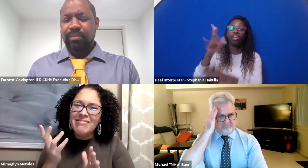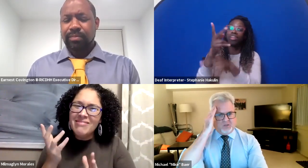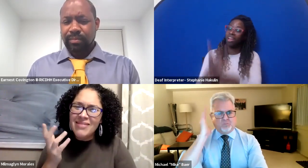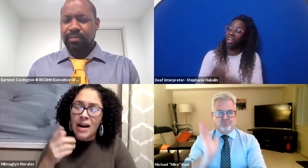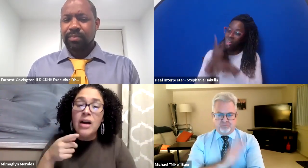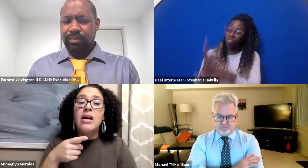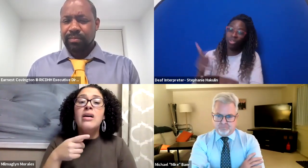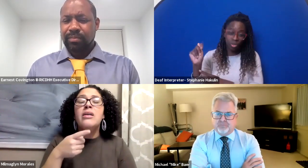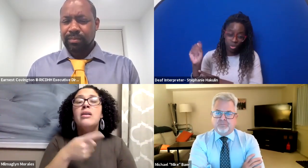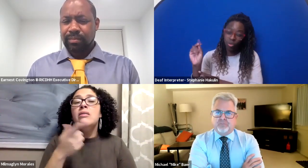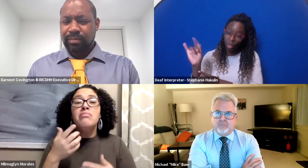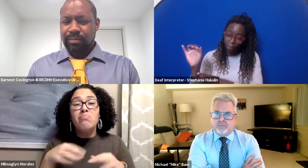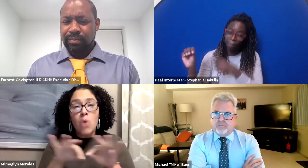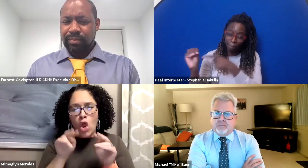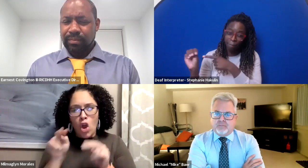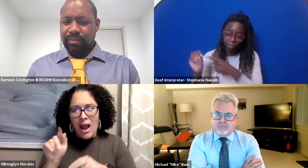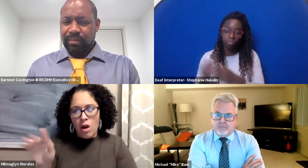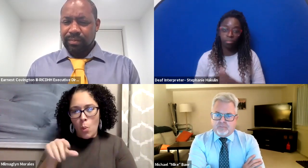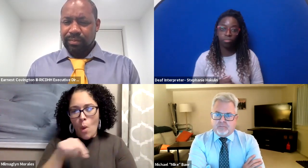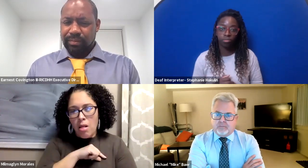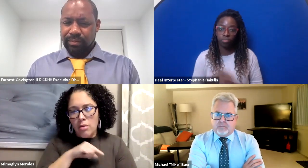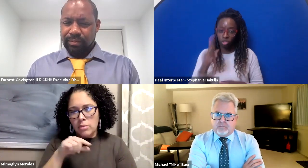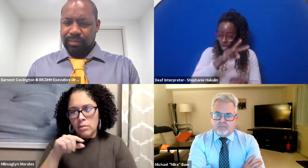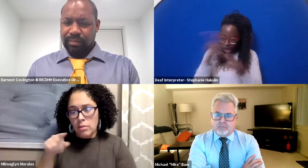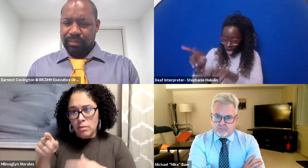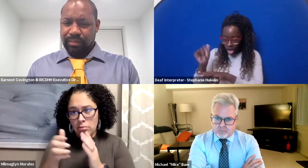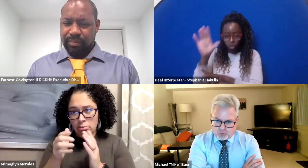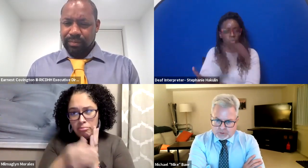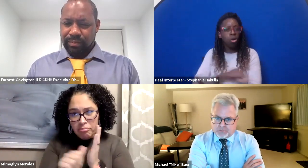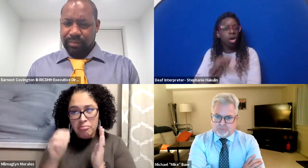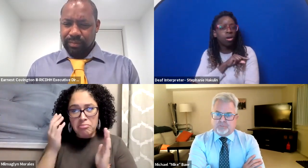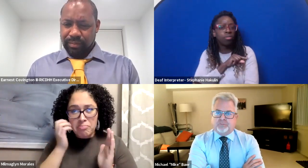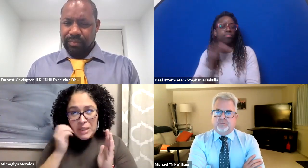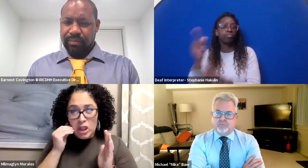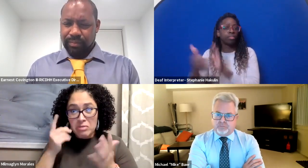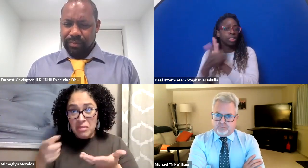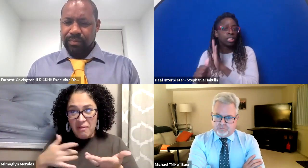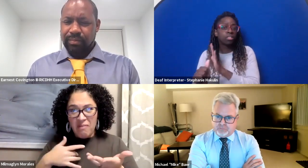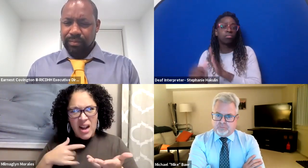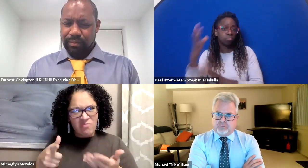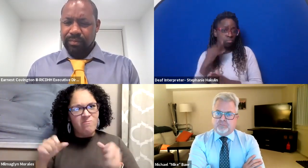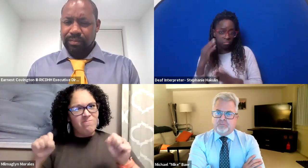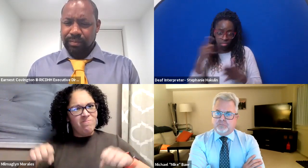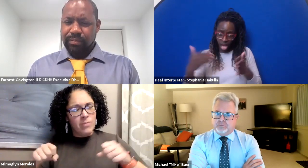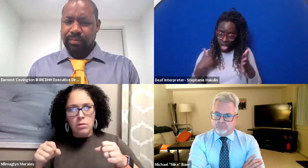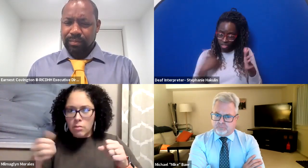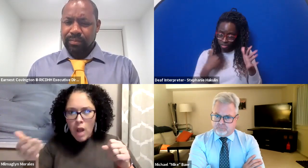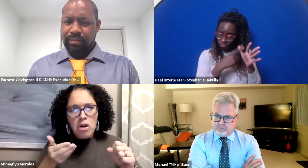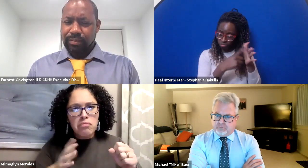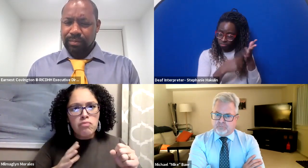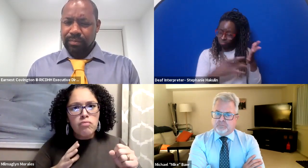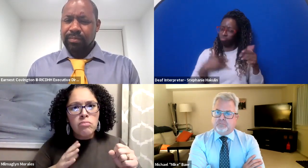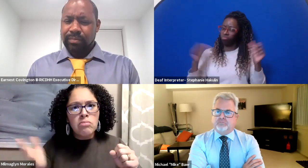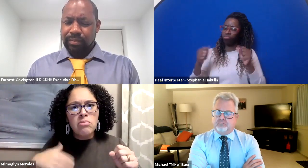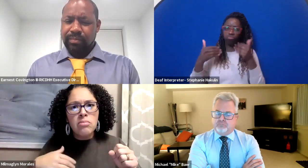very careful to avoid tokenism. Okay, yep. You want to look at their qualifications. You want to see what their experience